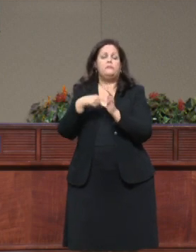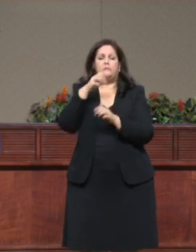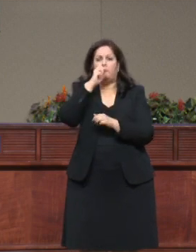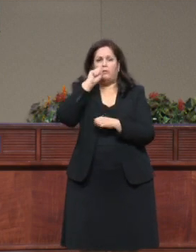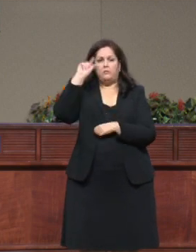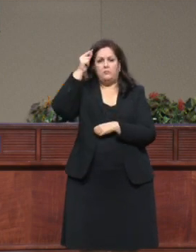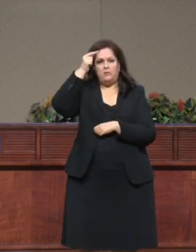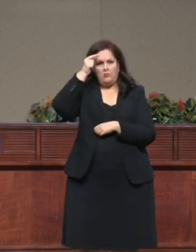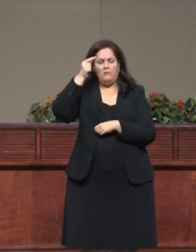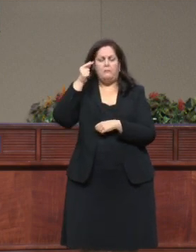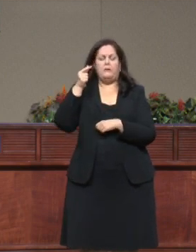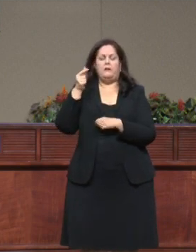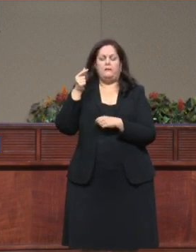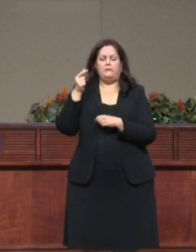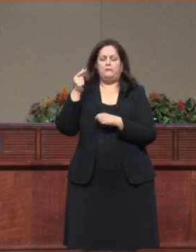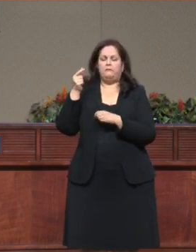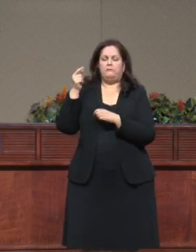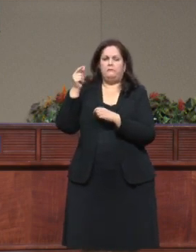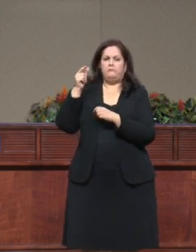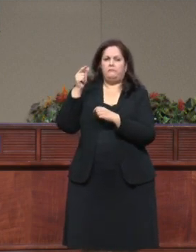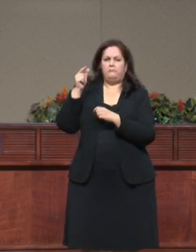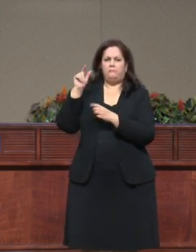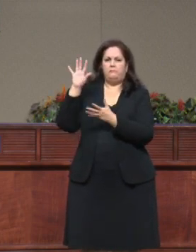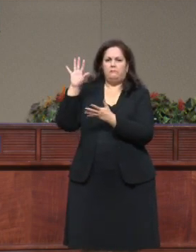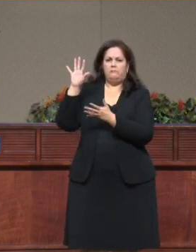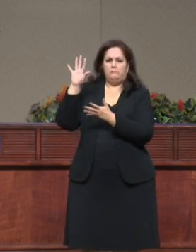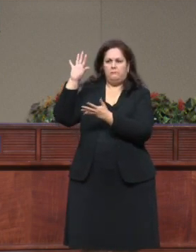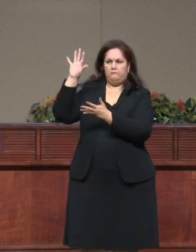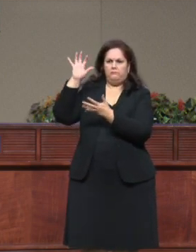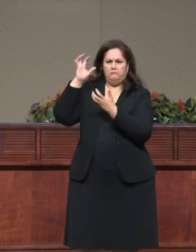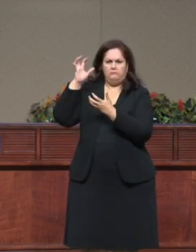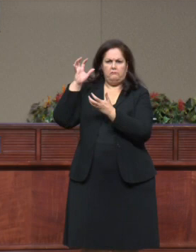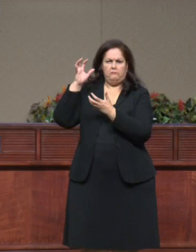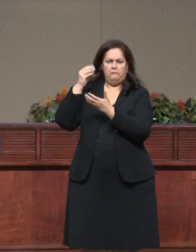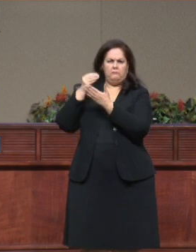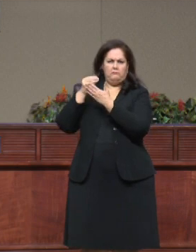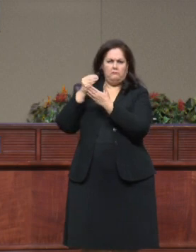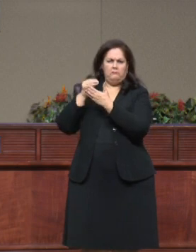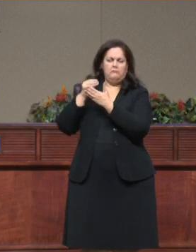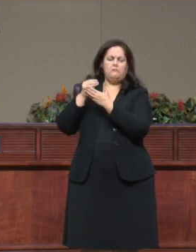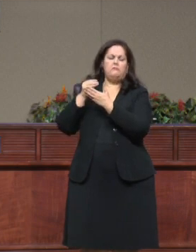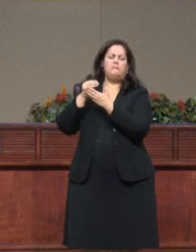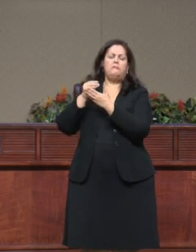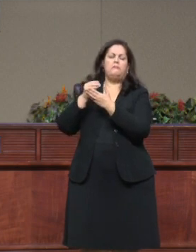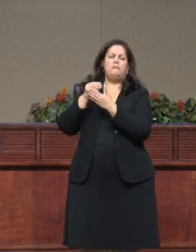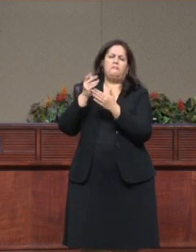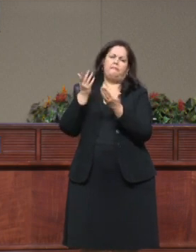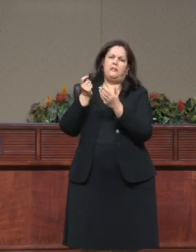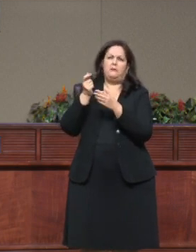government was awarded a community development block grant of a little over